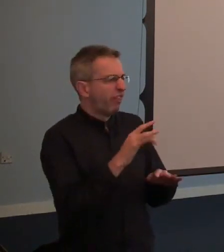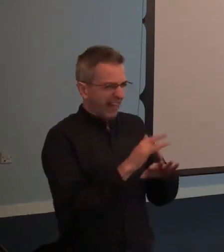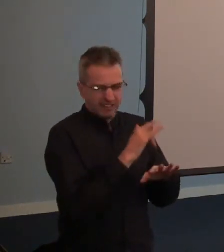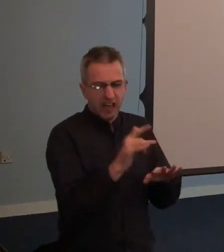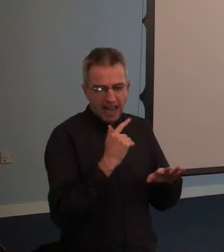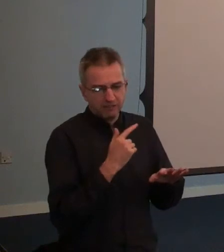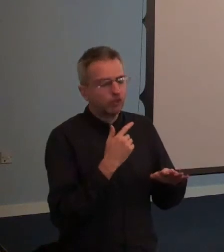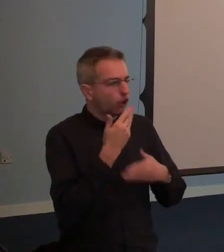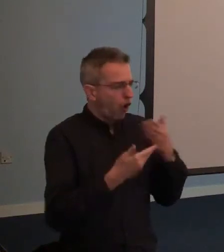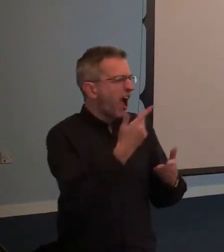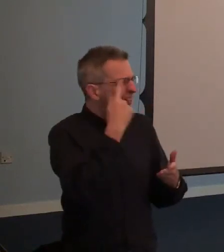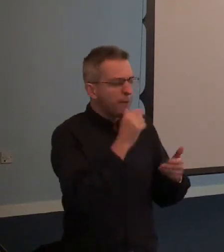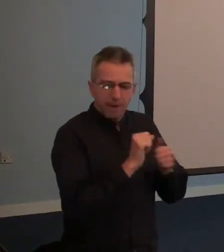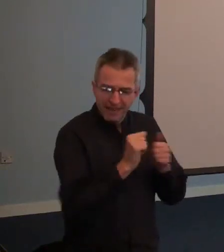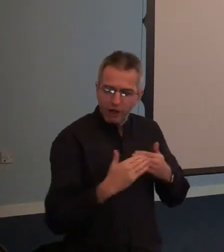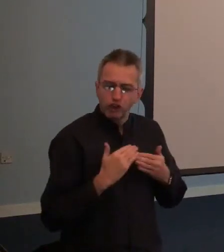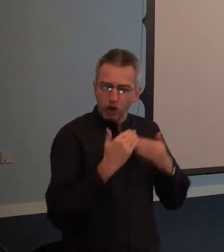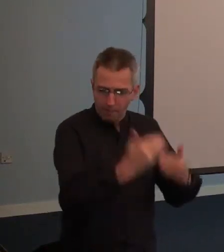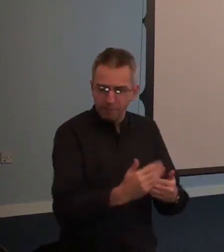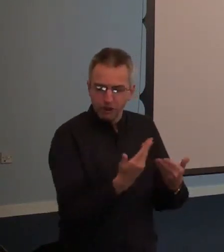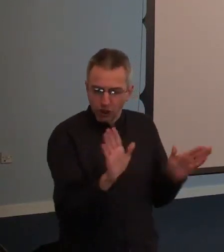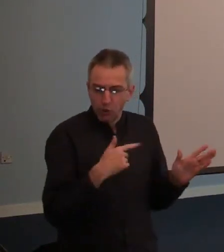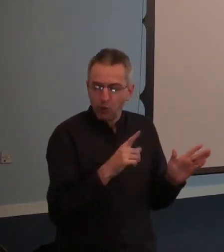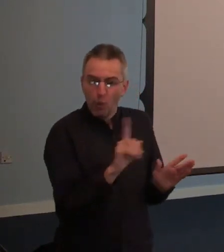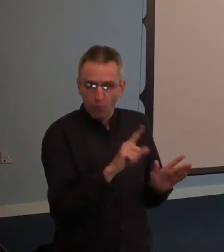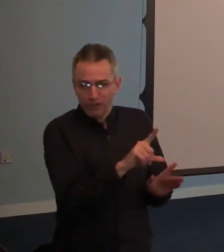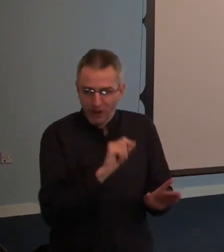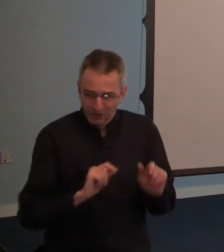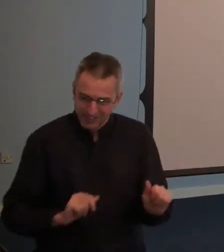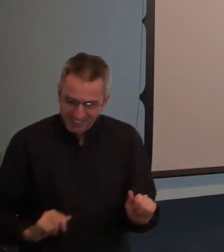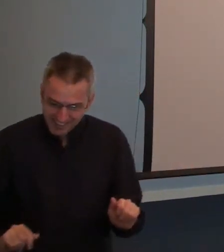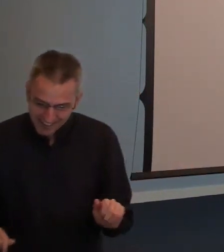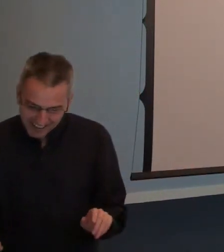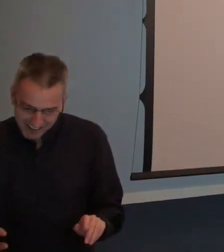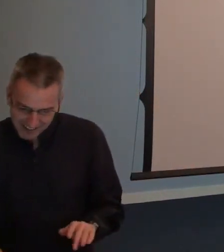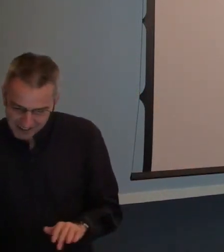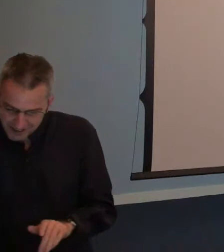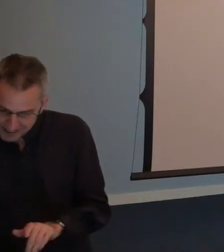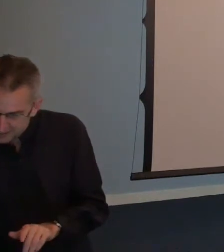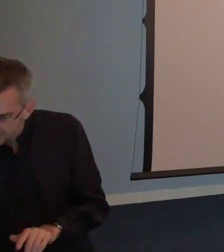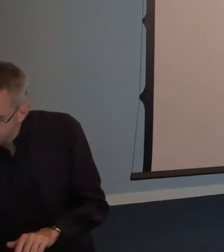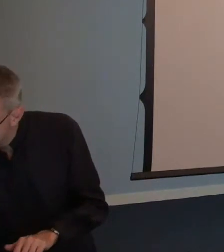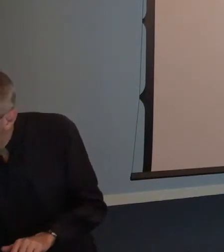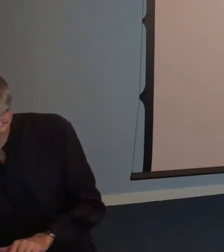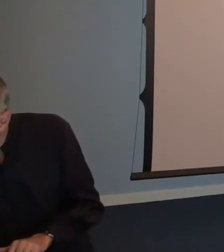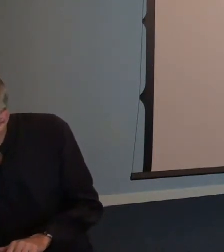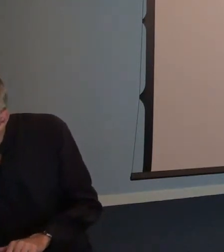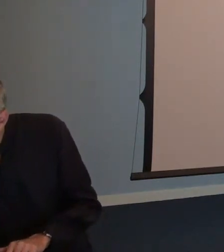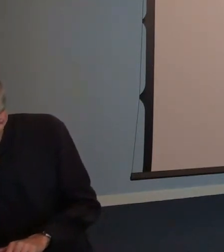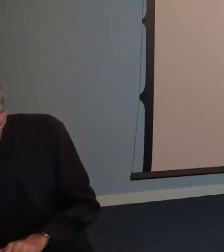work, perhaps through theatre or song. So I'll probably jump ahead here and show you actually who we choose, and you'll understand what I mean.